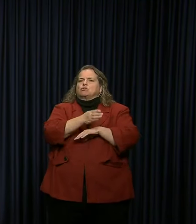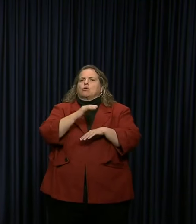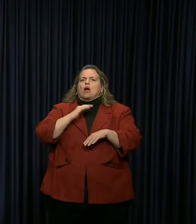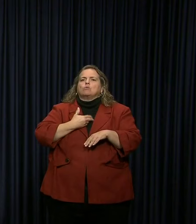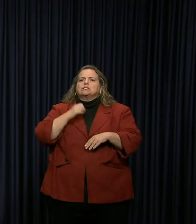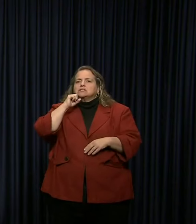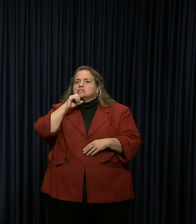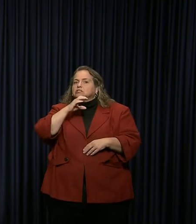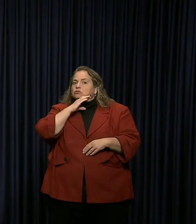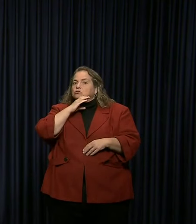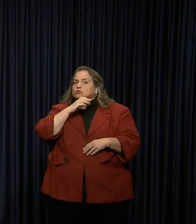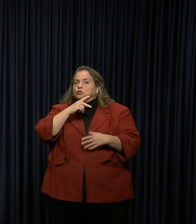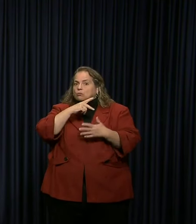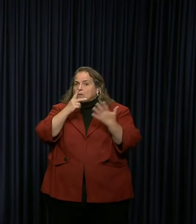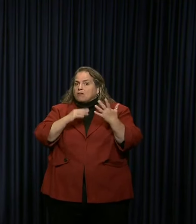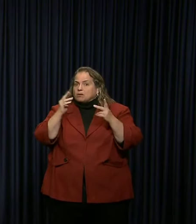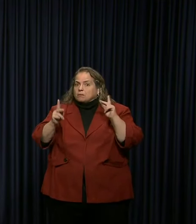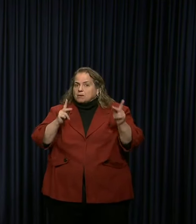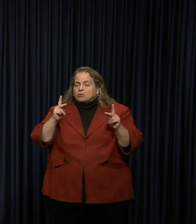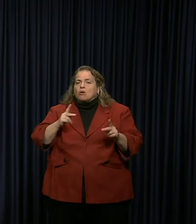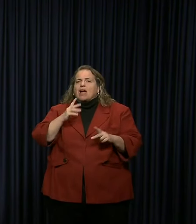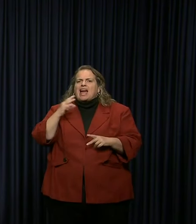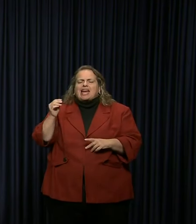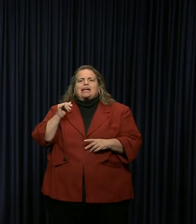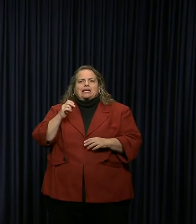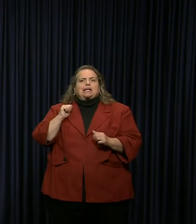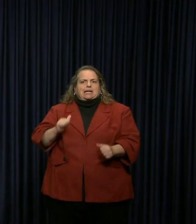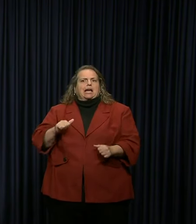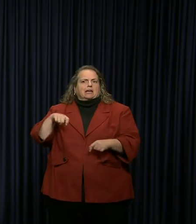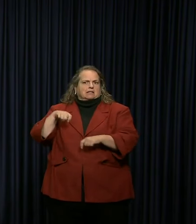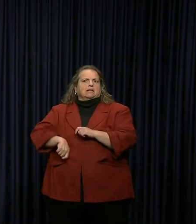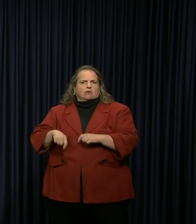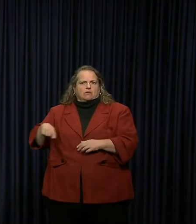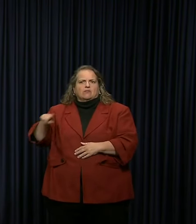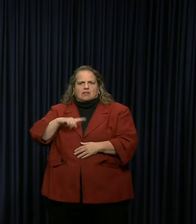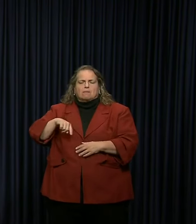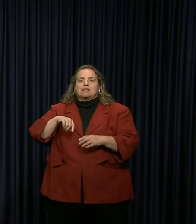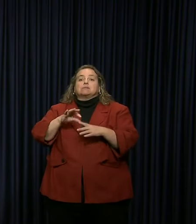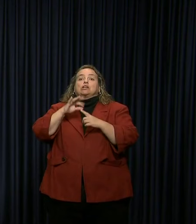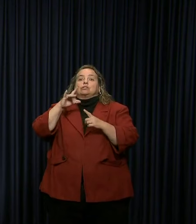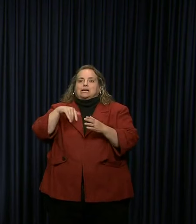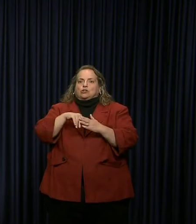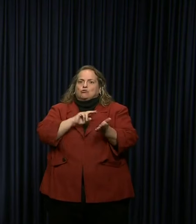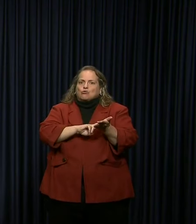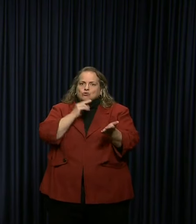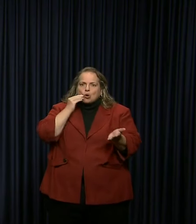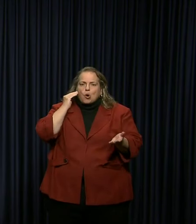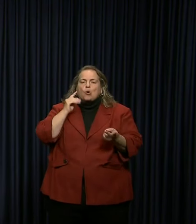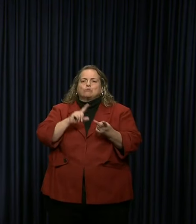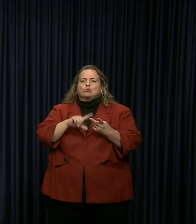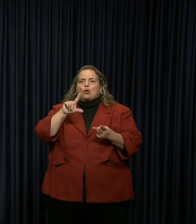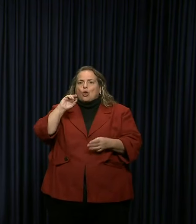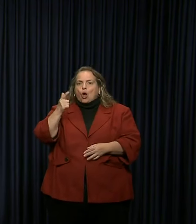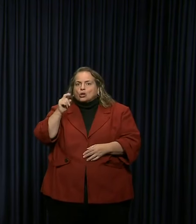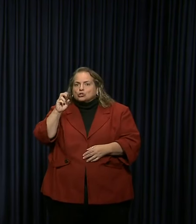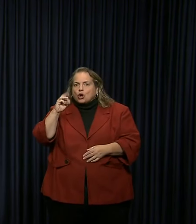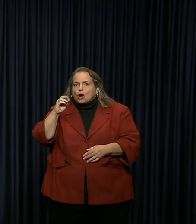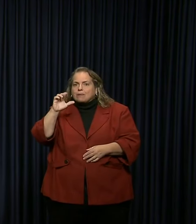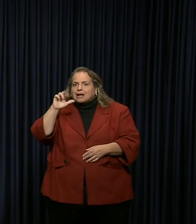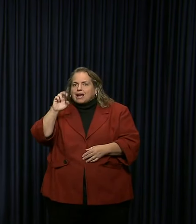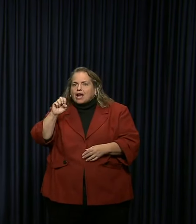senior population, especially in long-term care facilities. So let's make sure that our actions